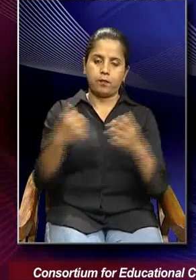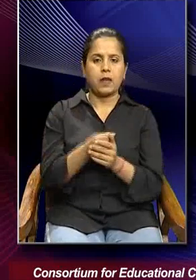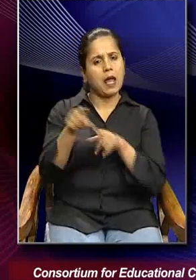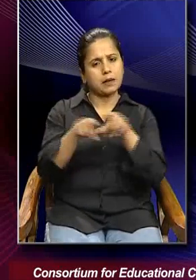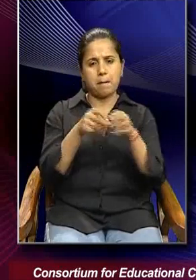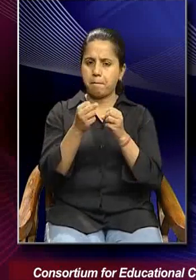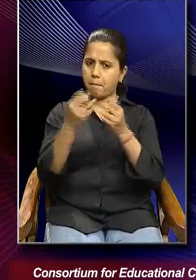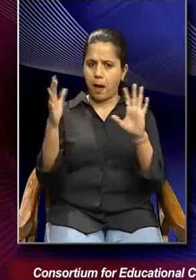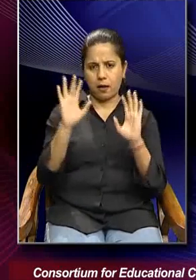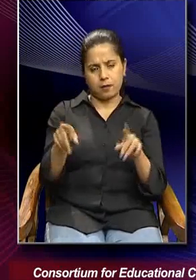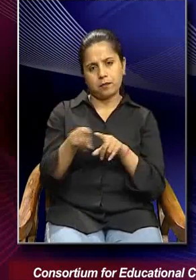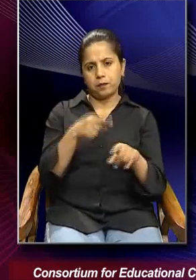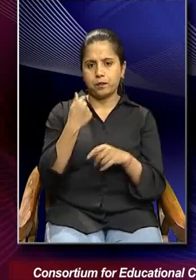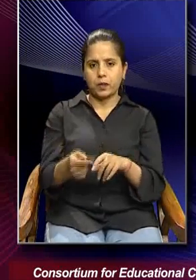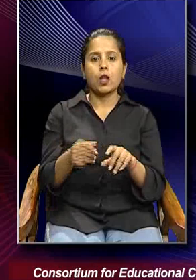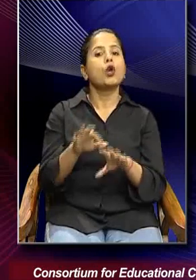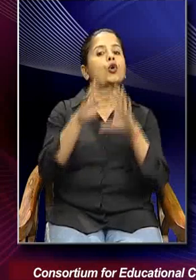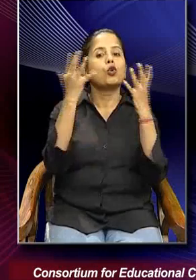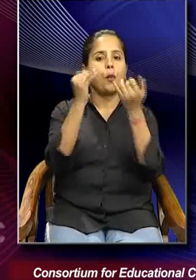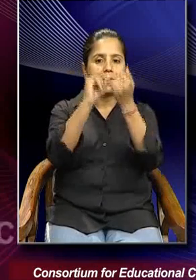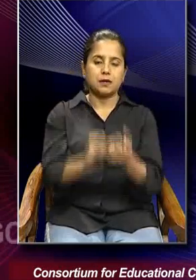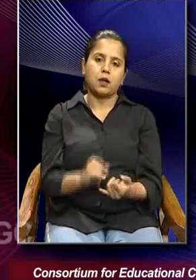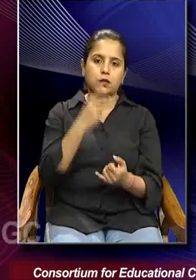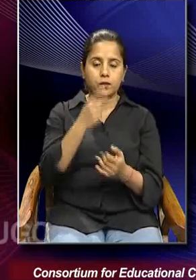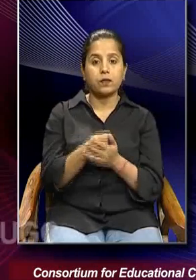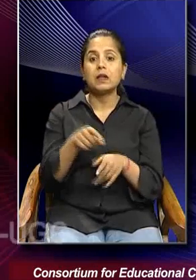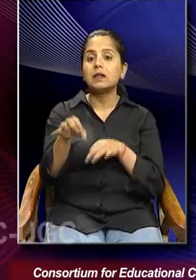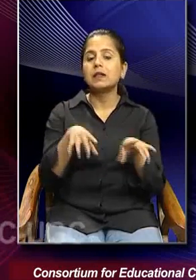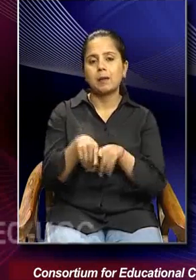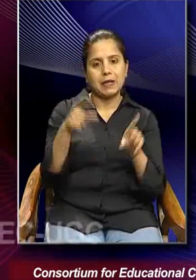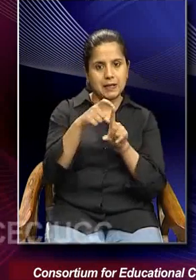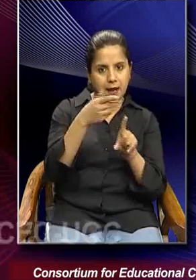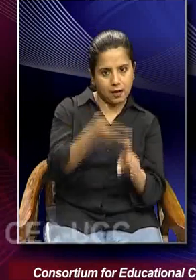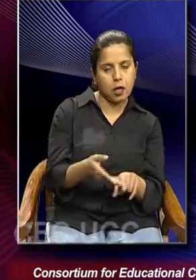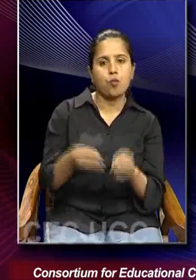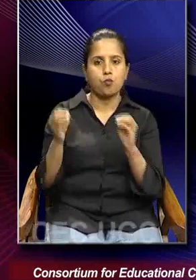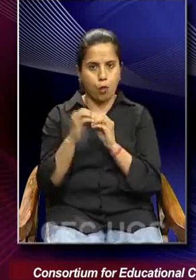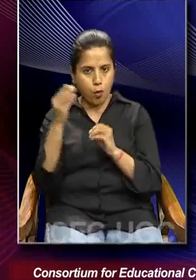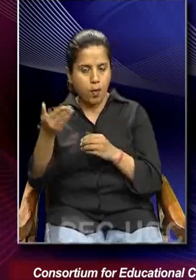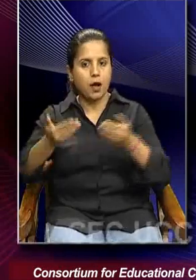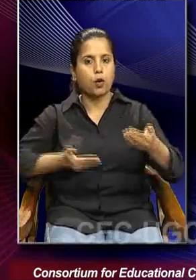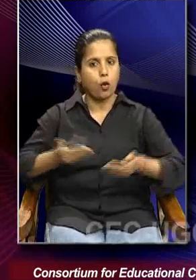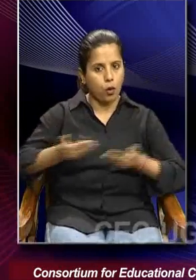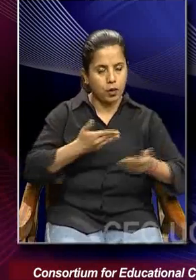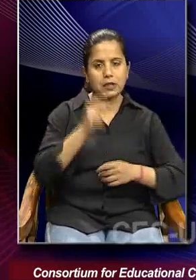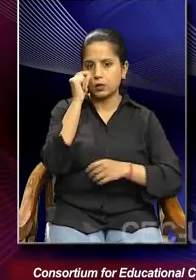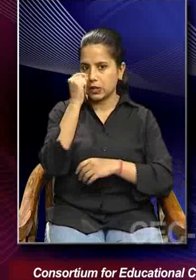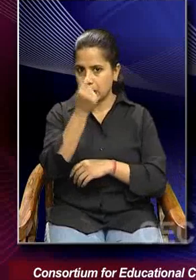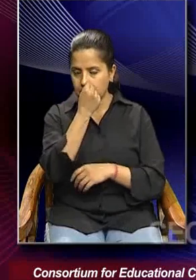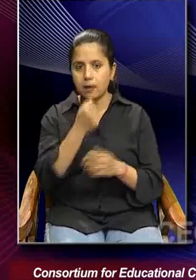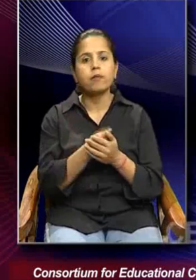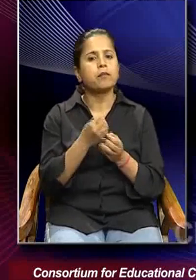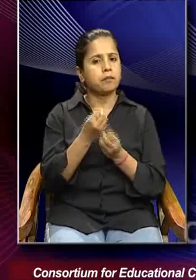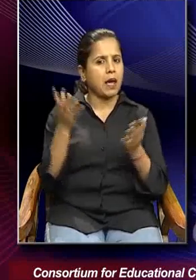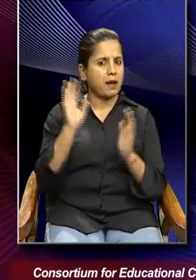take the case of global south today. For example, cities like Delhi, Mumbai, Kolkata, Chennai, other part